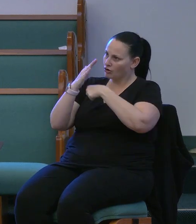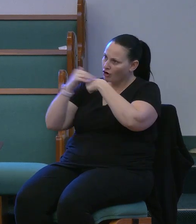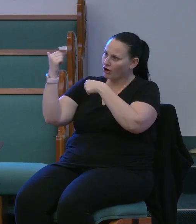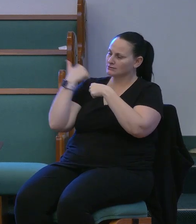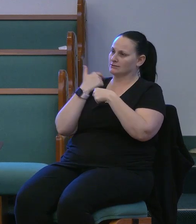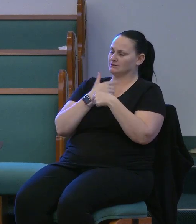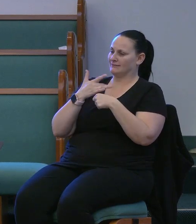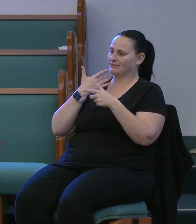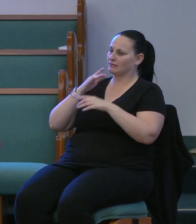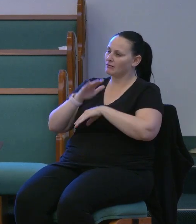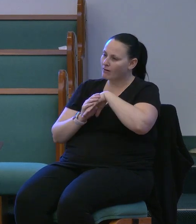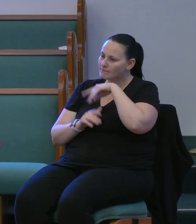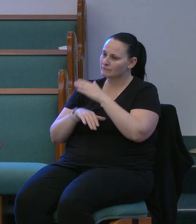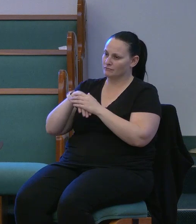us.